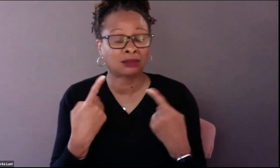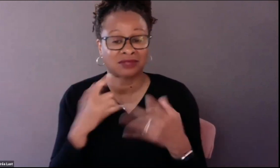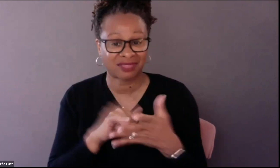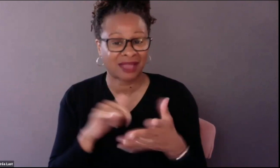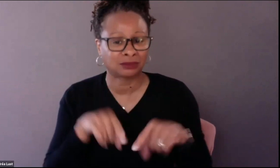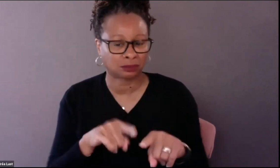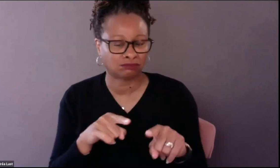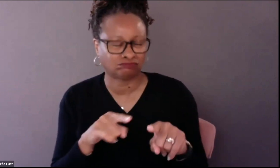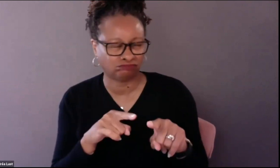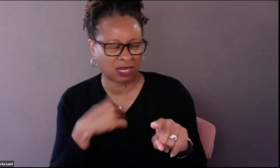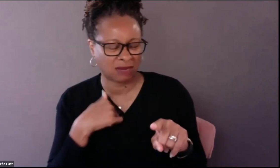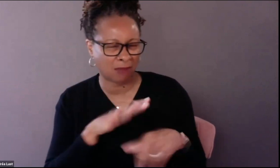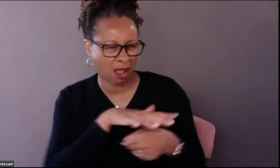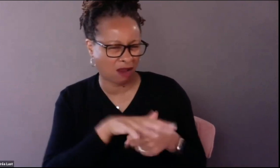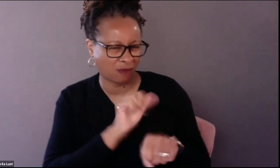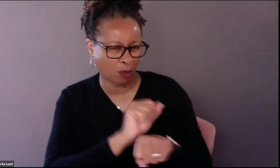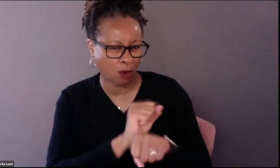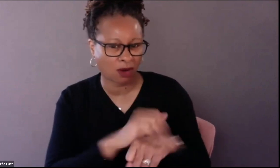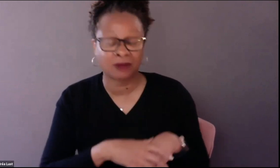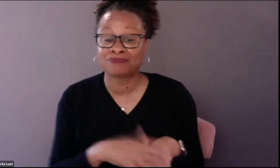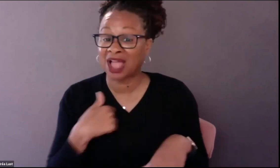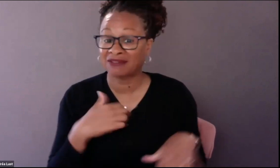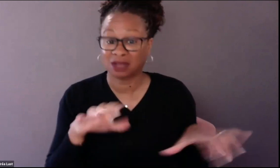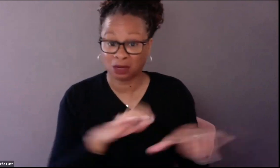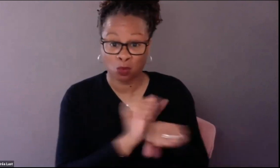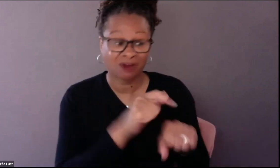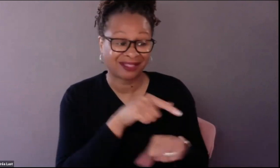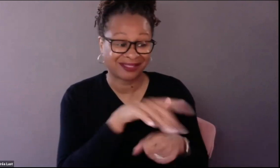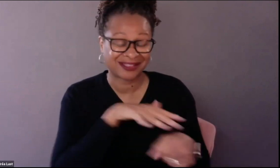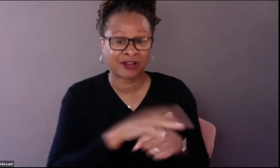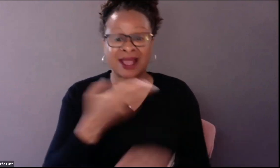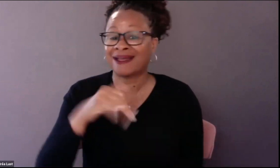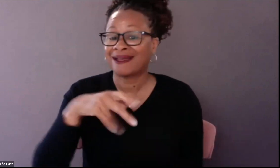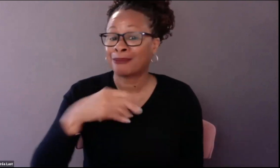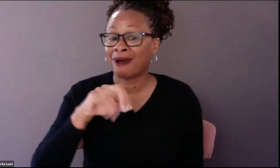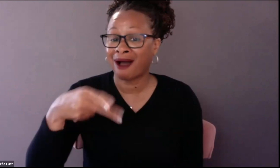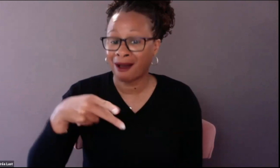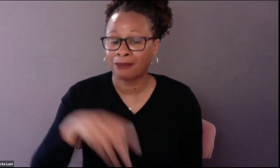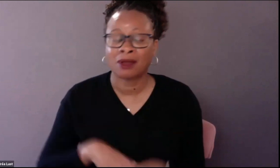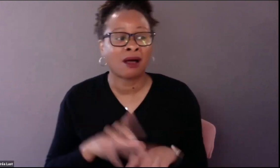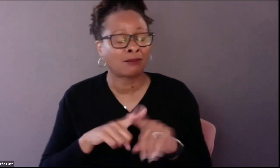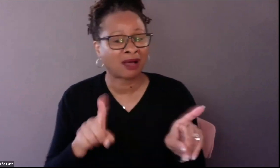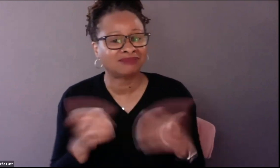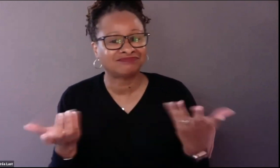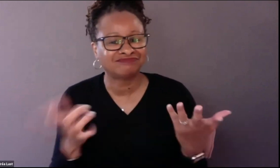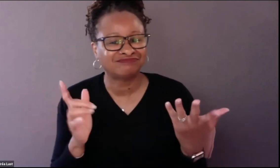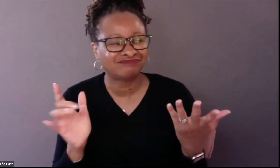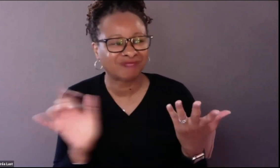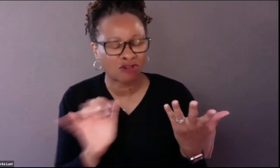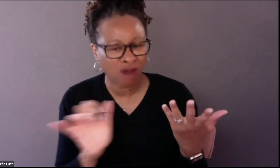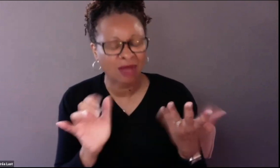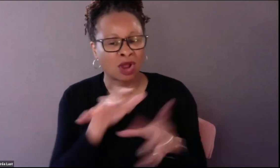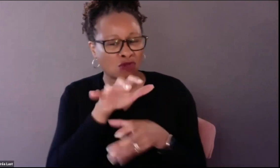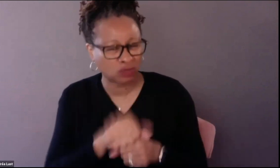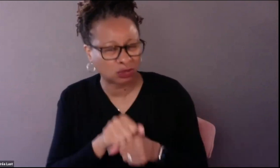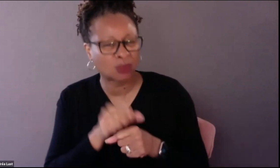work, not just in hip hop, but around, rituals of grief in community